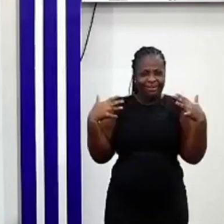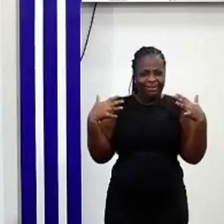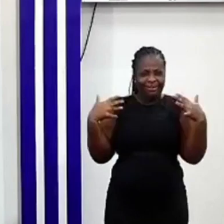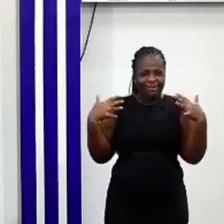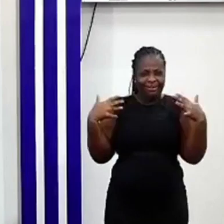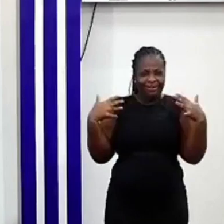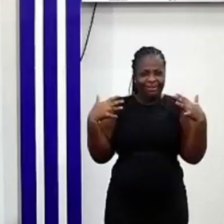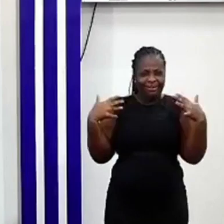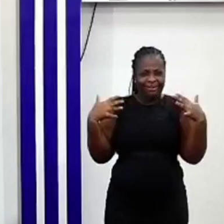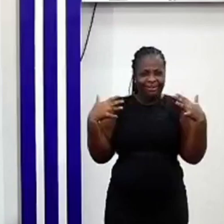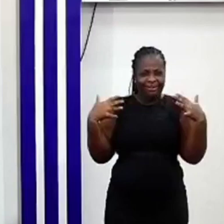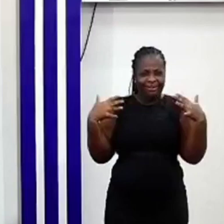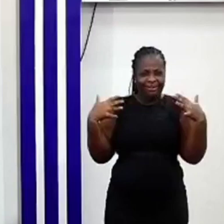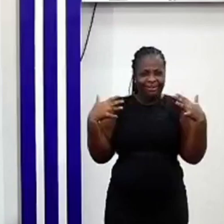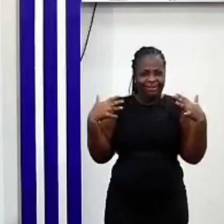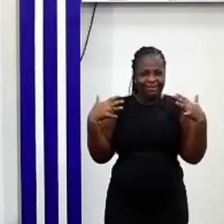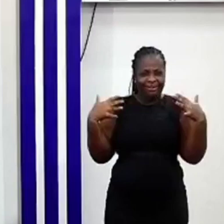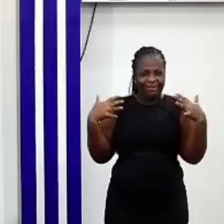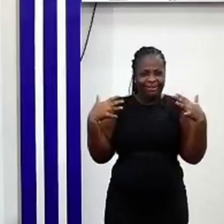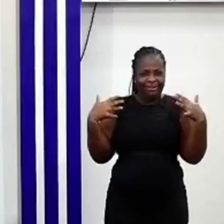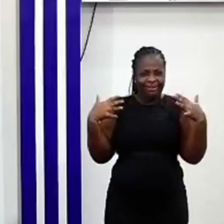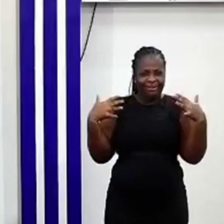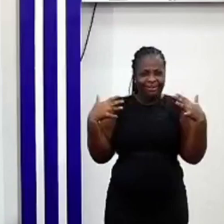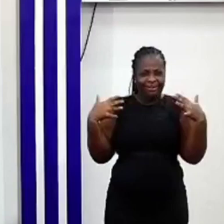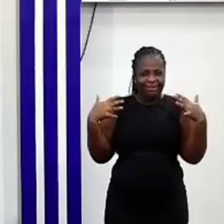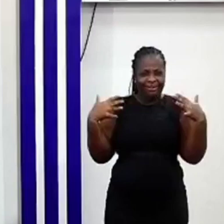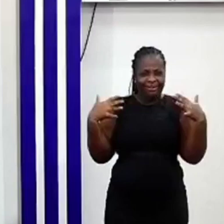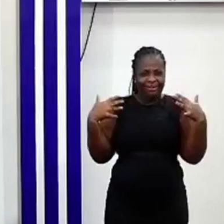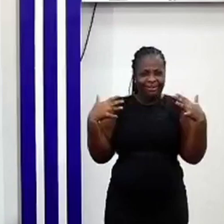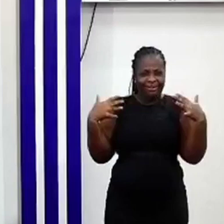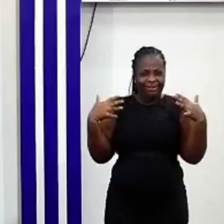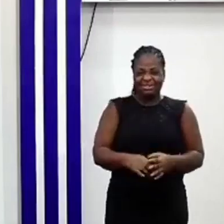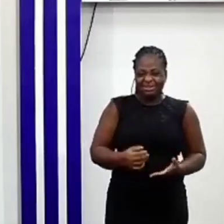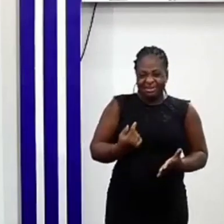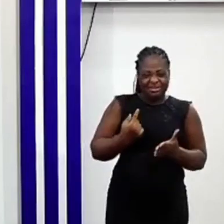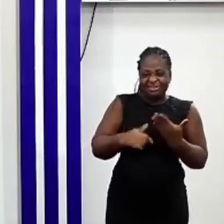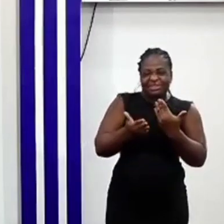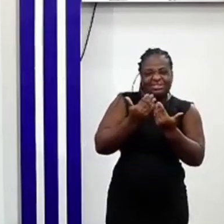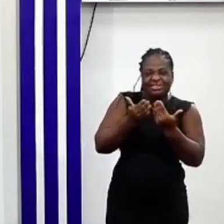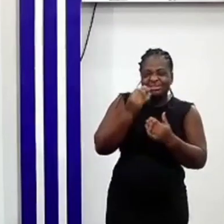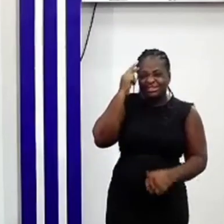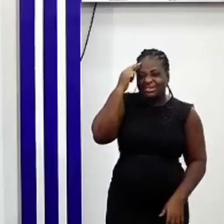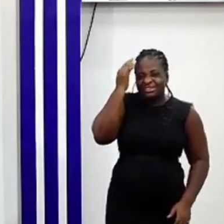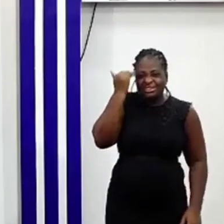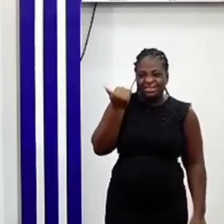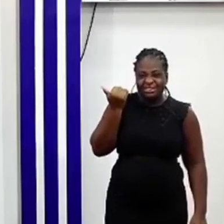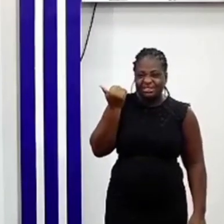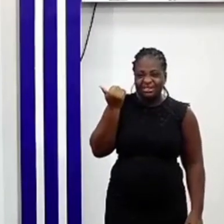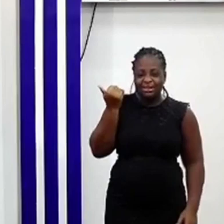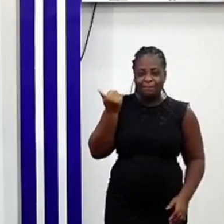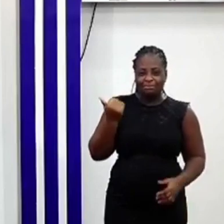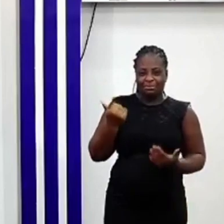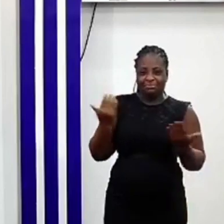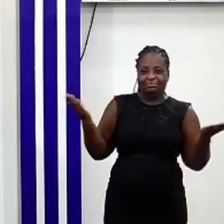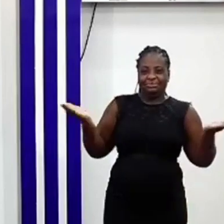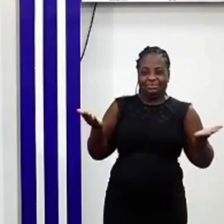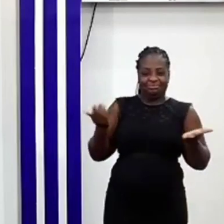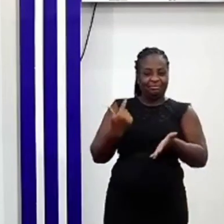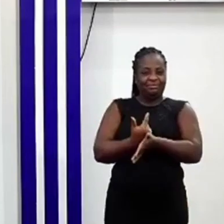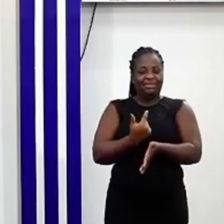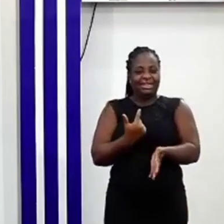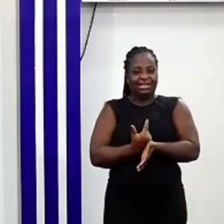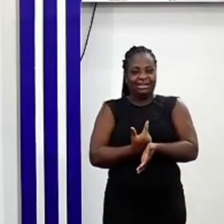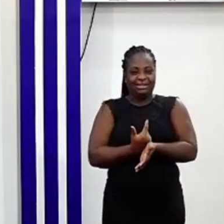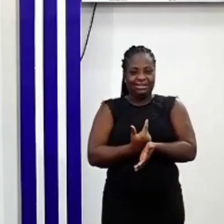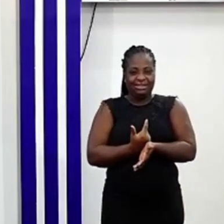totally unnecessary for simple reason that we have become, Ghana is